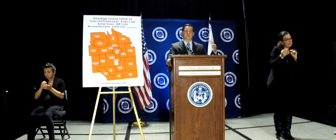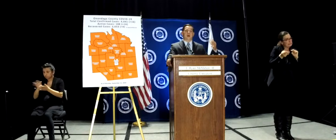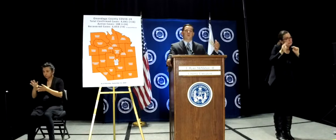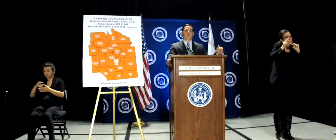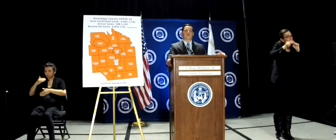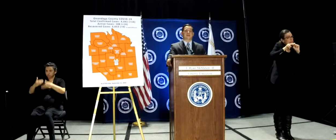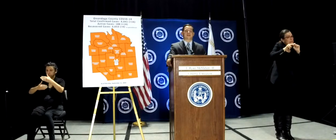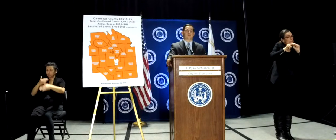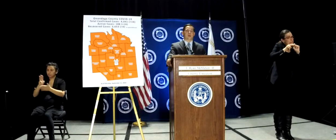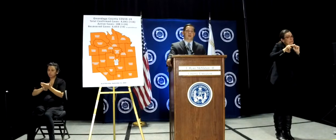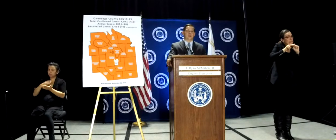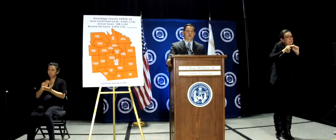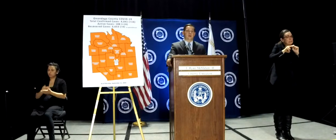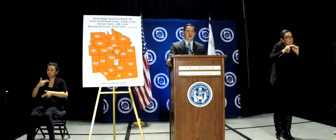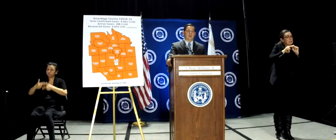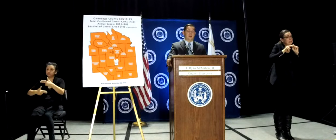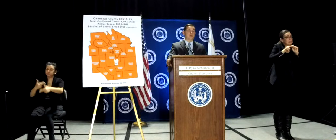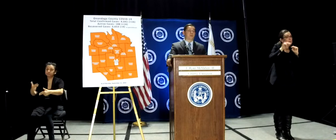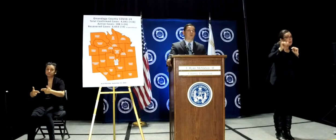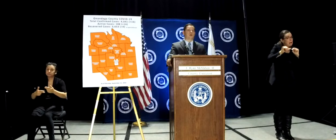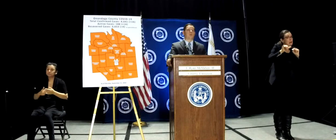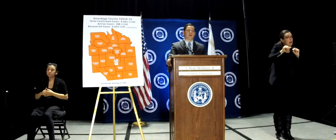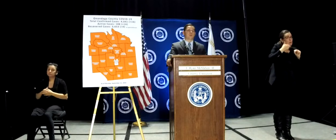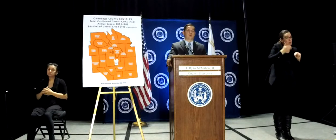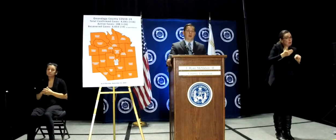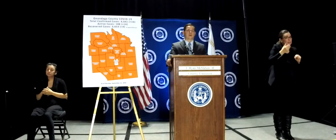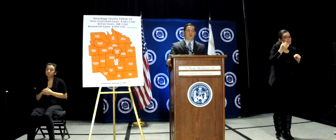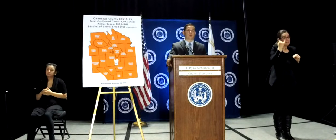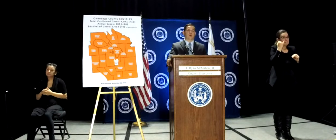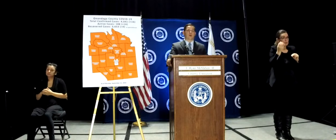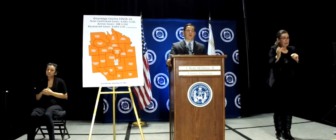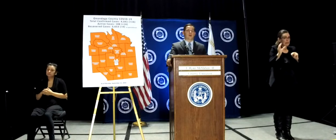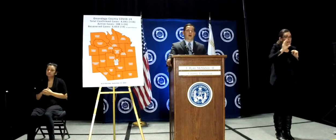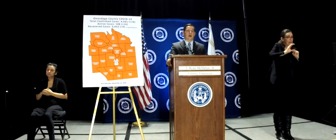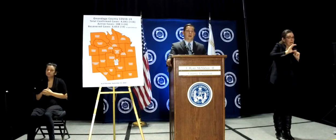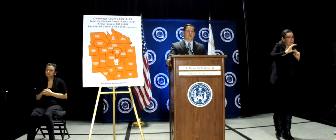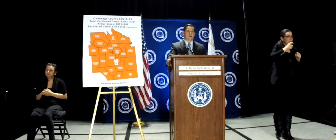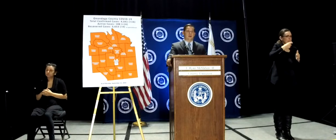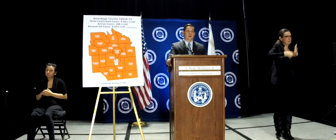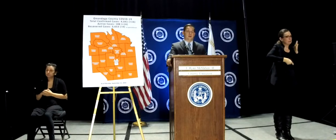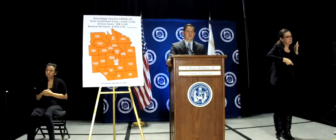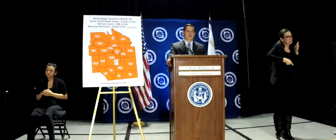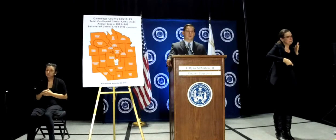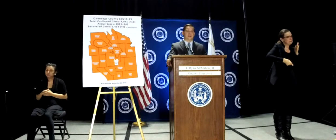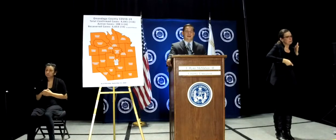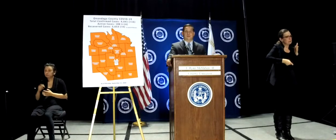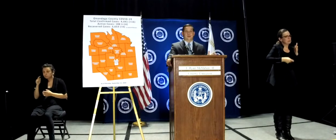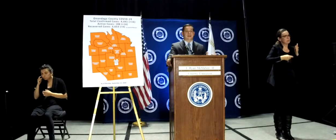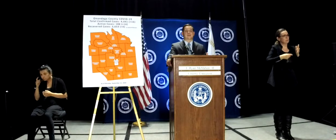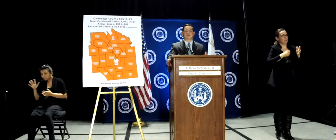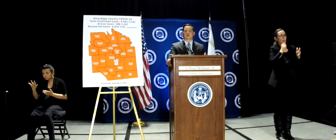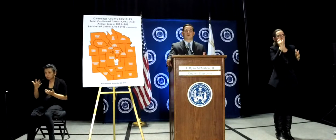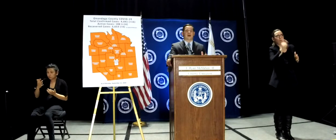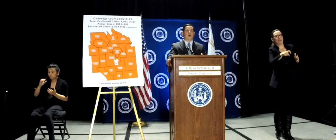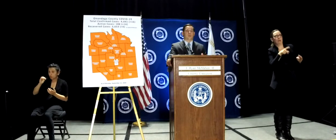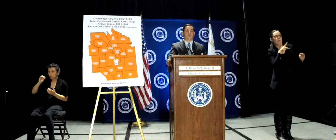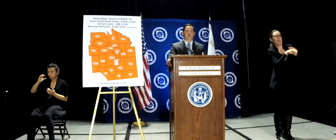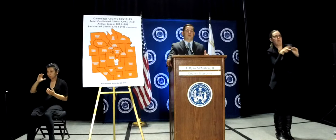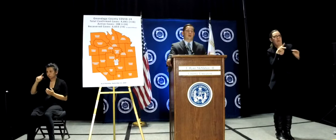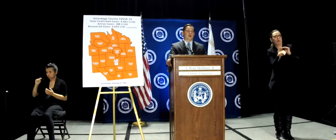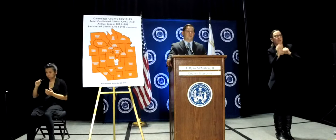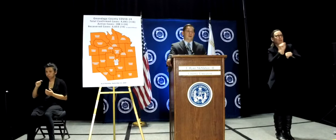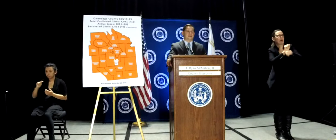trajectory that we've anticipated, then maybe we don't make a move in October. And certainly then if we got some sort of